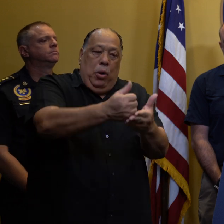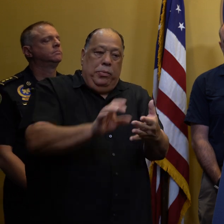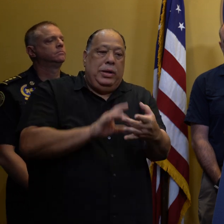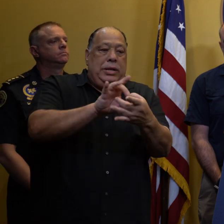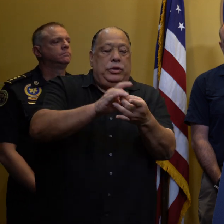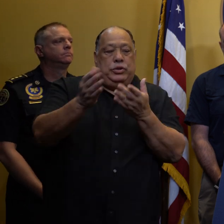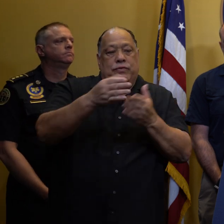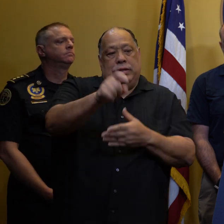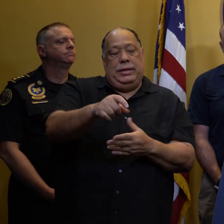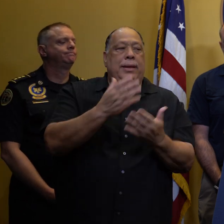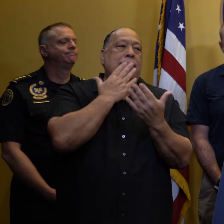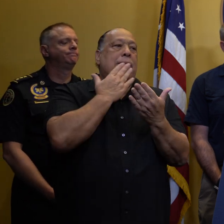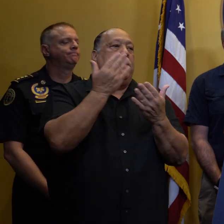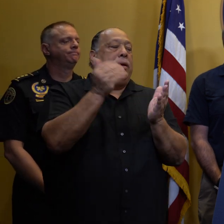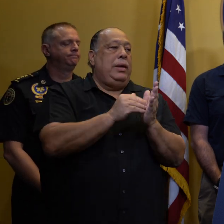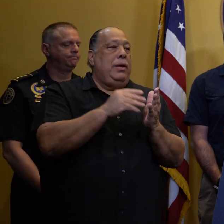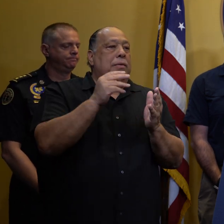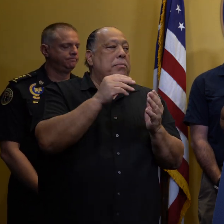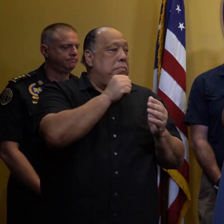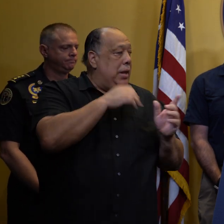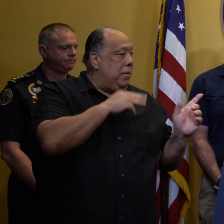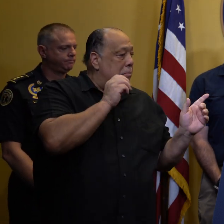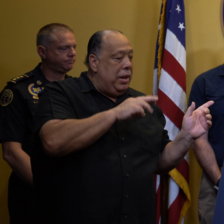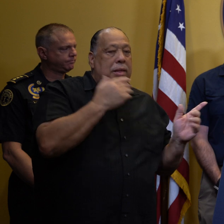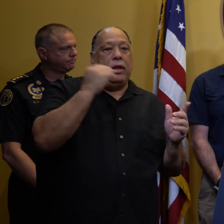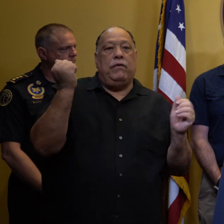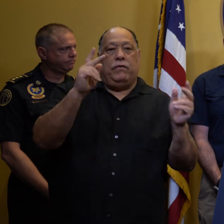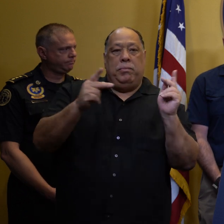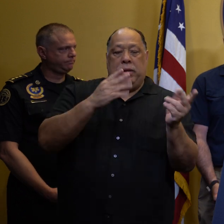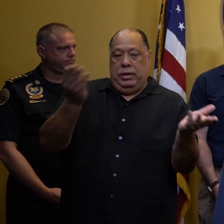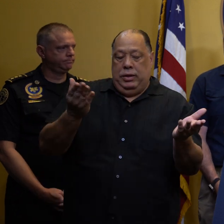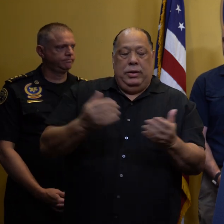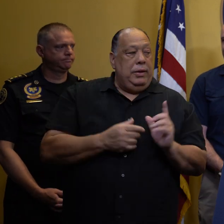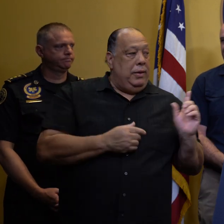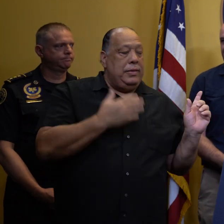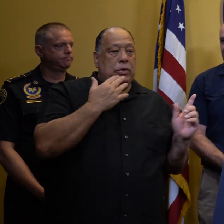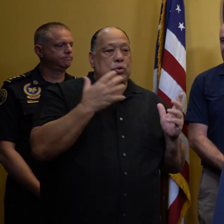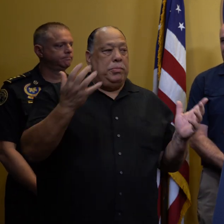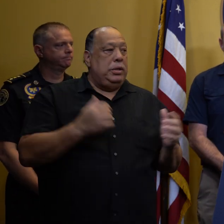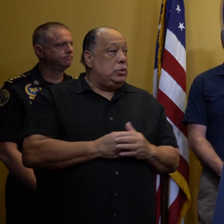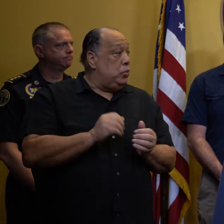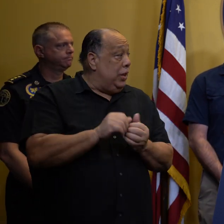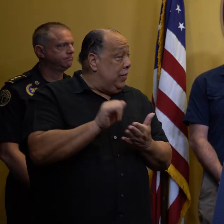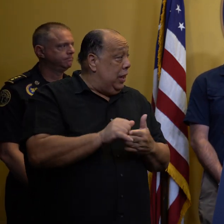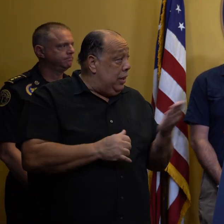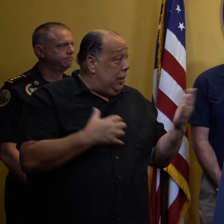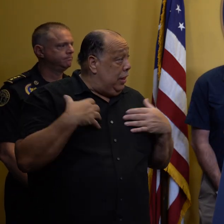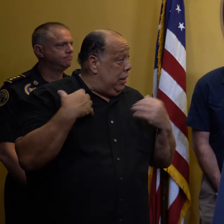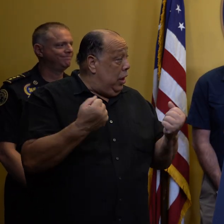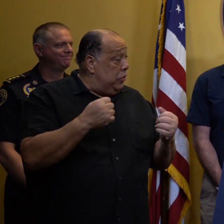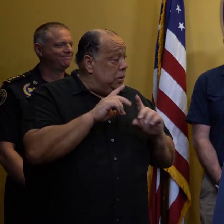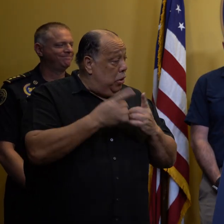connected to services. Thank you again, Madam Mayor. Thank you, everyone, for being here. Thank you so much. All right, and so with that, Health